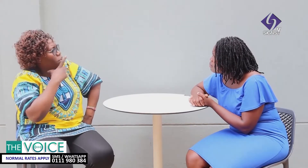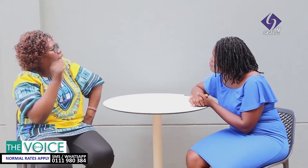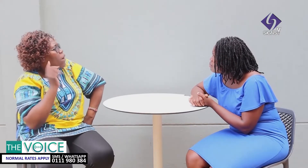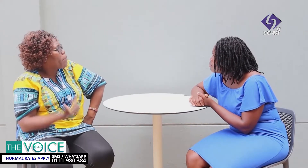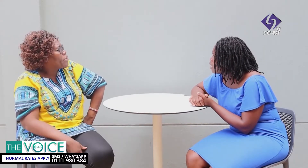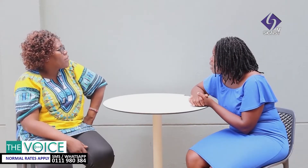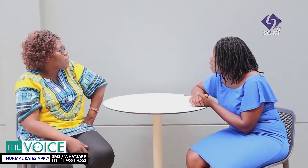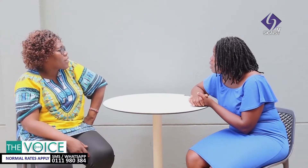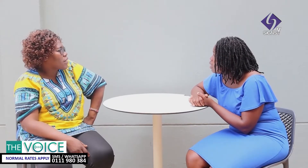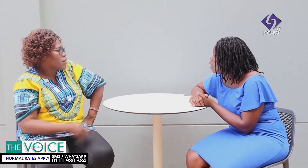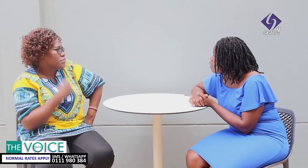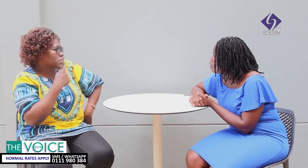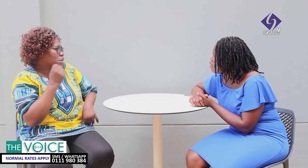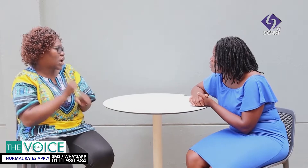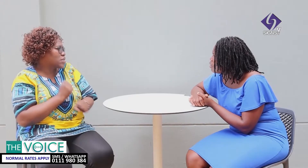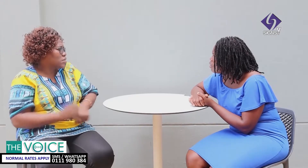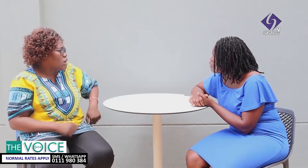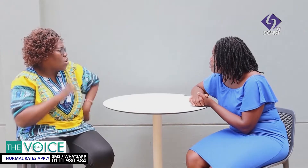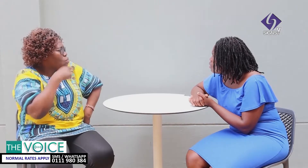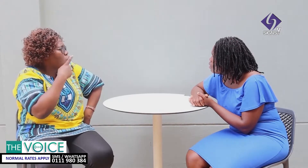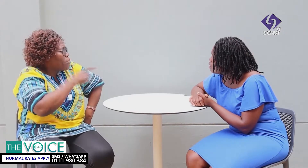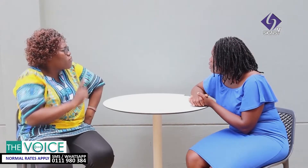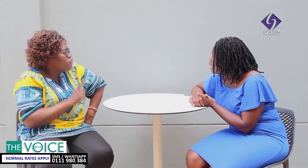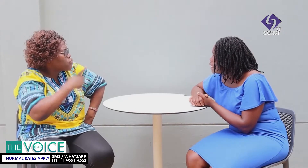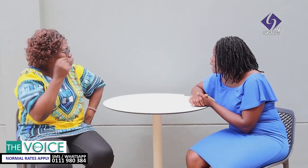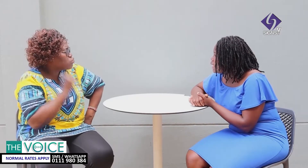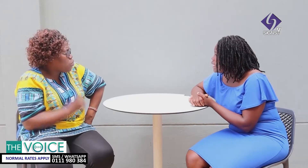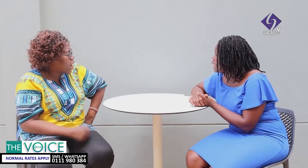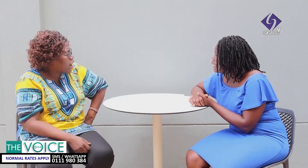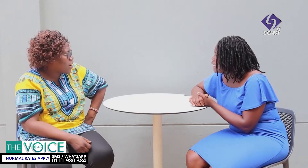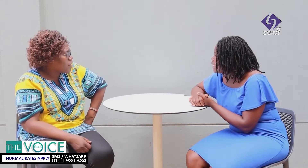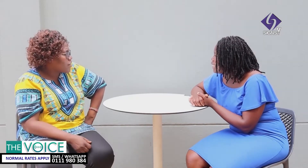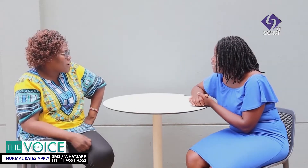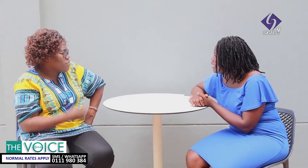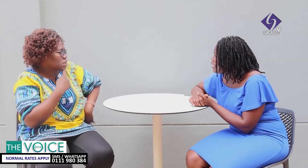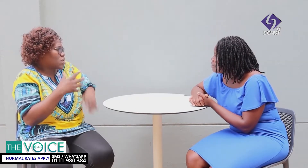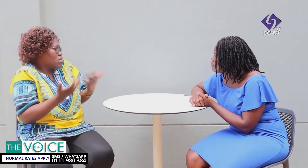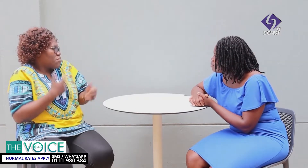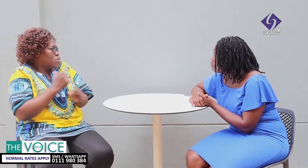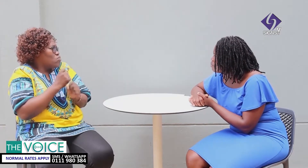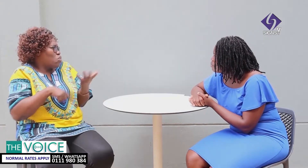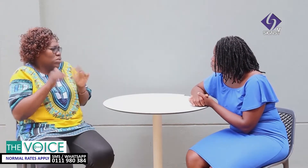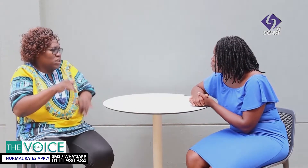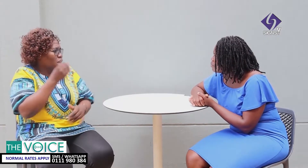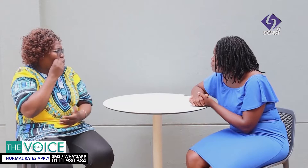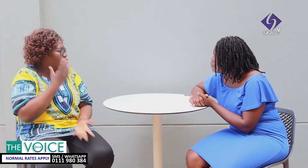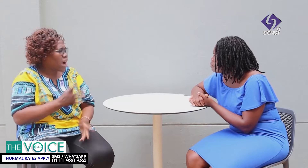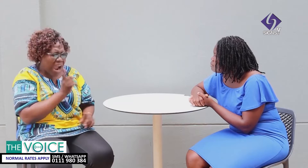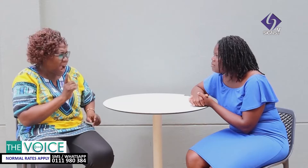back. I was really questioned, like, where are you coming from? I just told him that I wanted to go